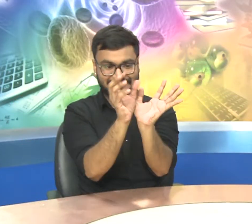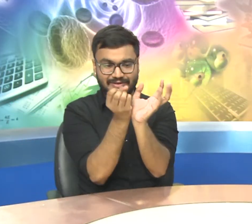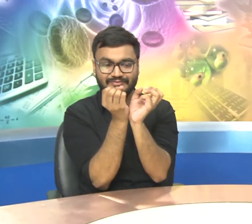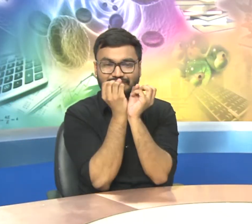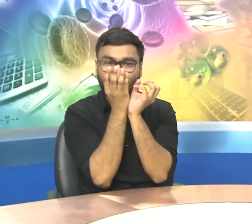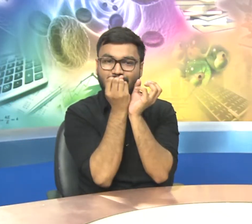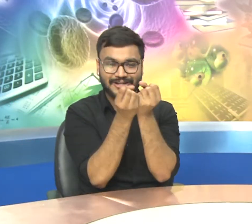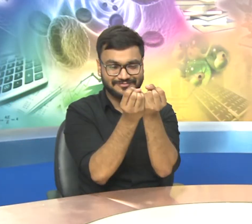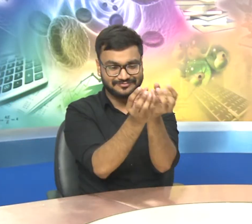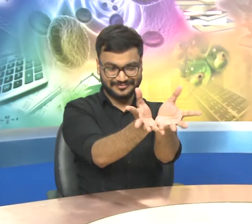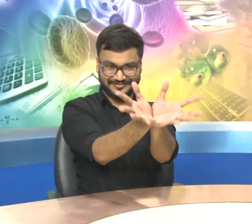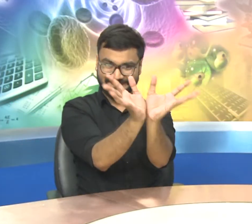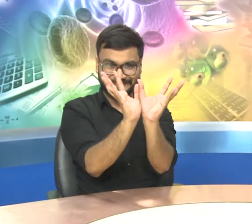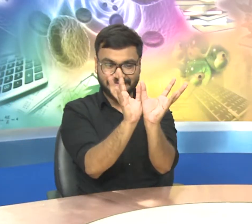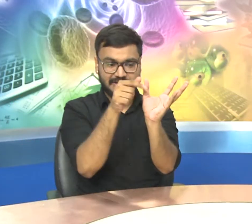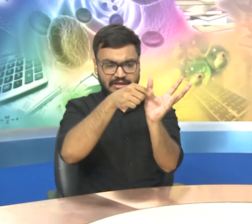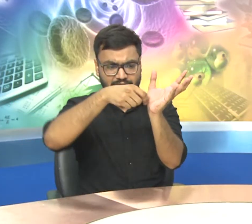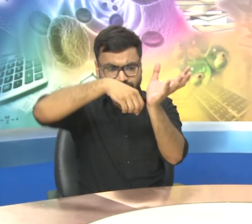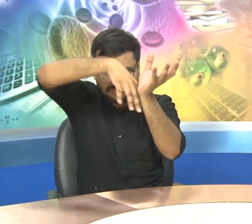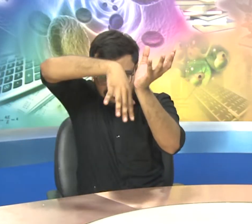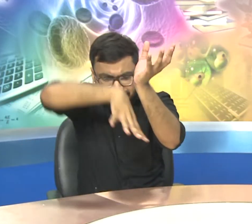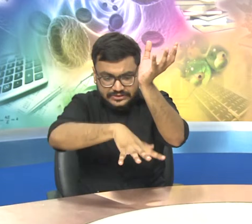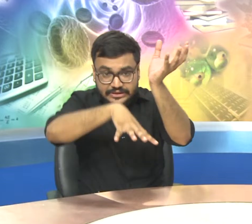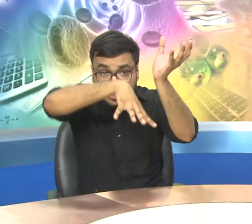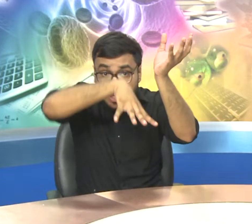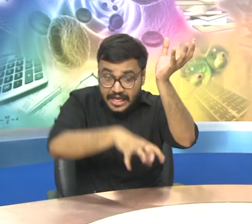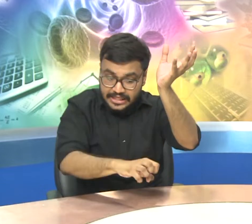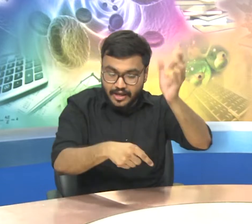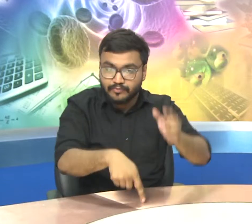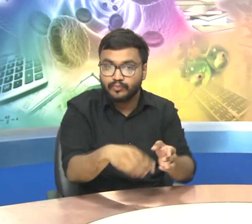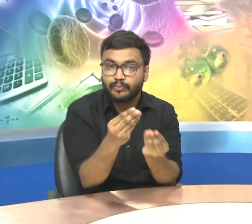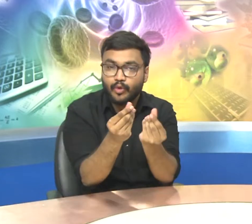increasing depth of water in the following order.